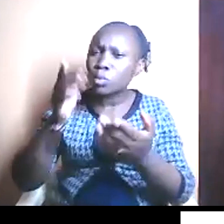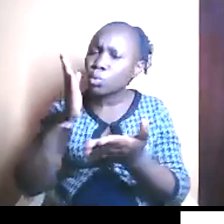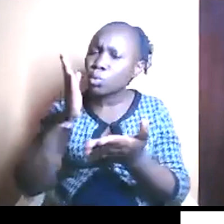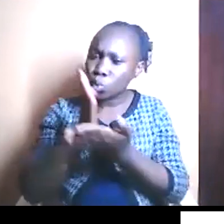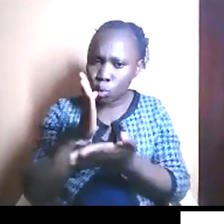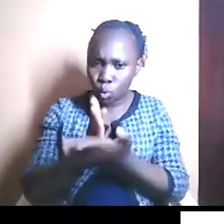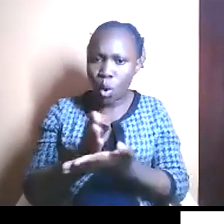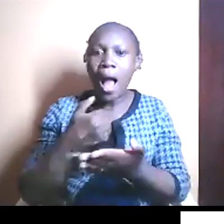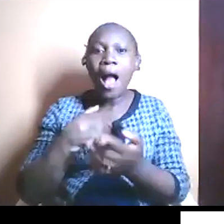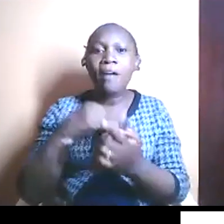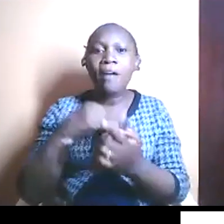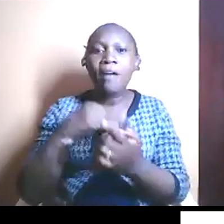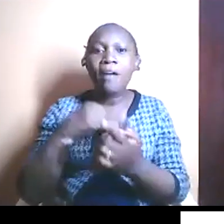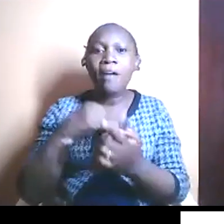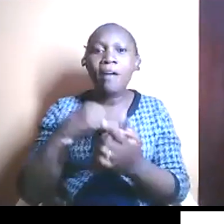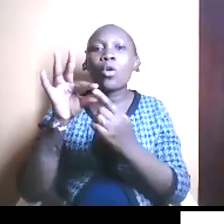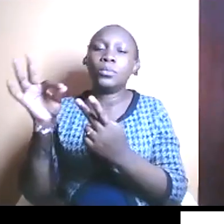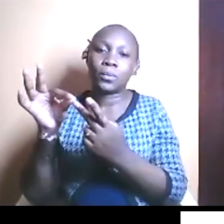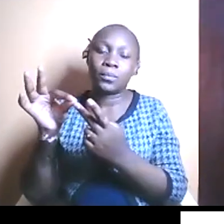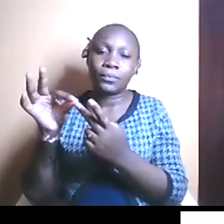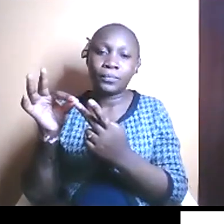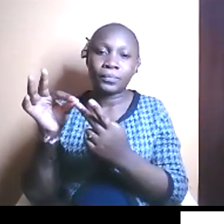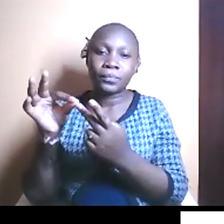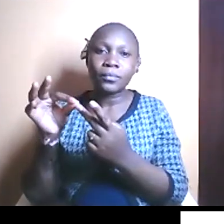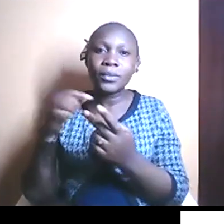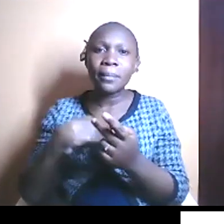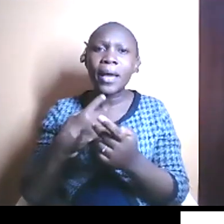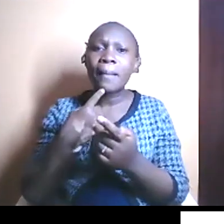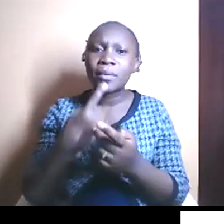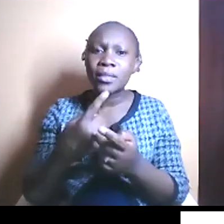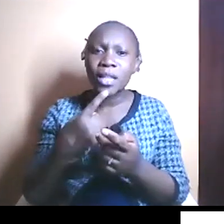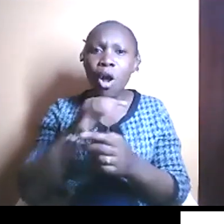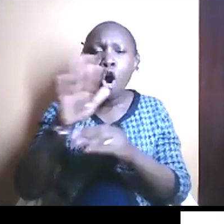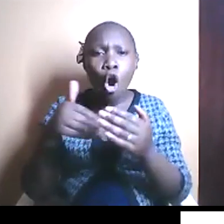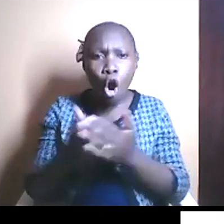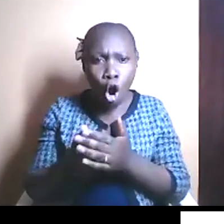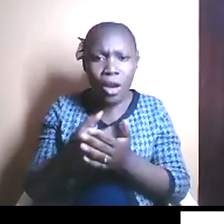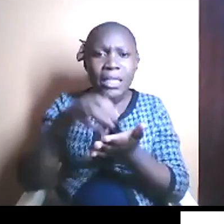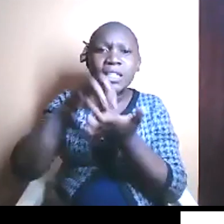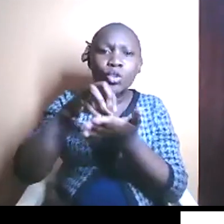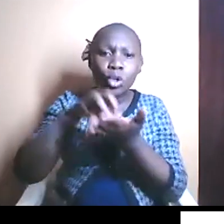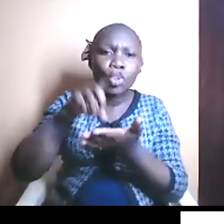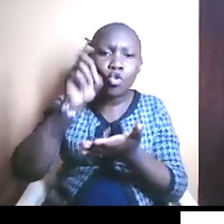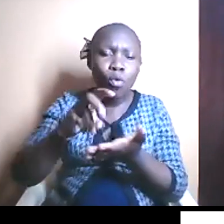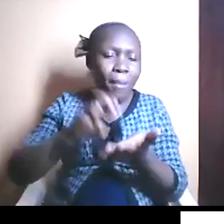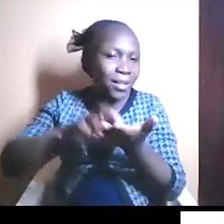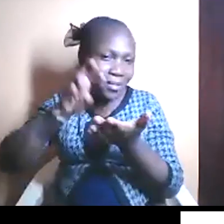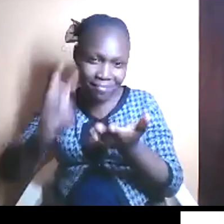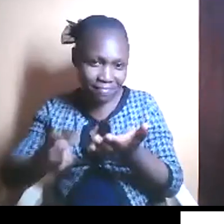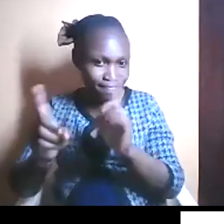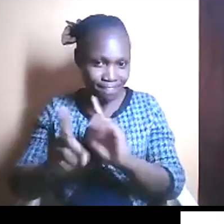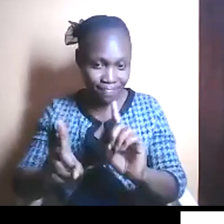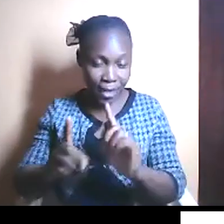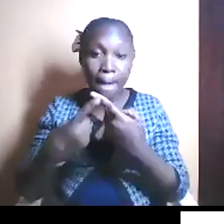an option. But I'm not also saying that in all cases you have to leave. I think what I'm saying is